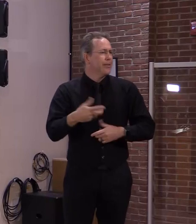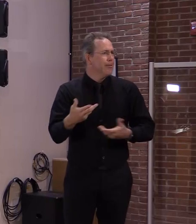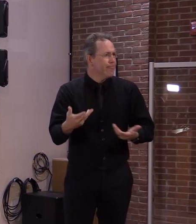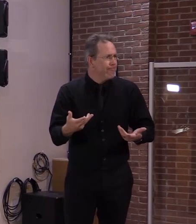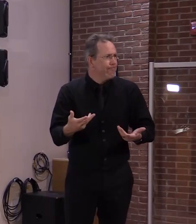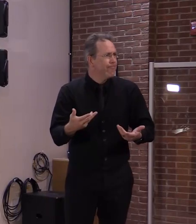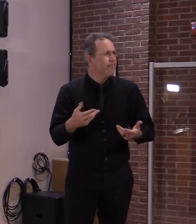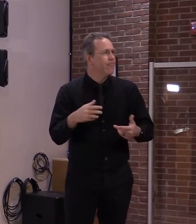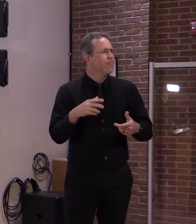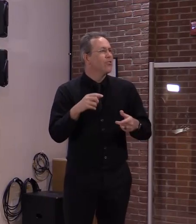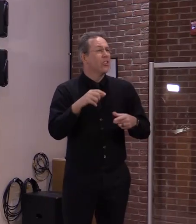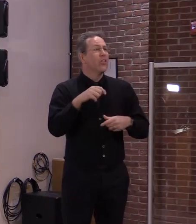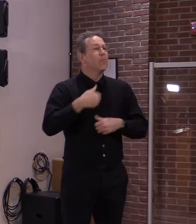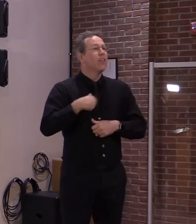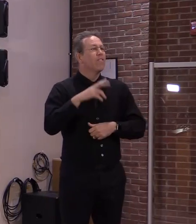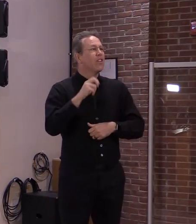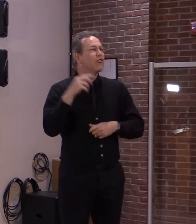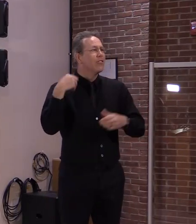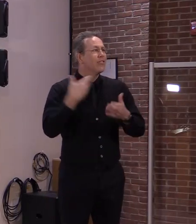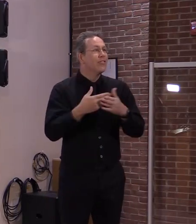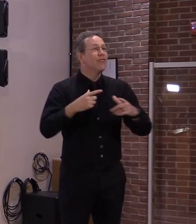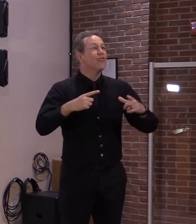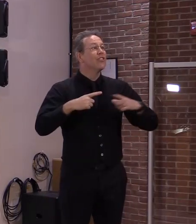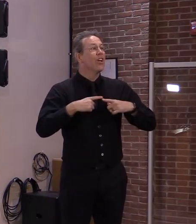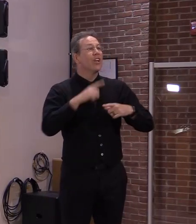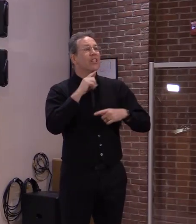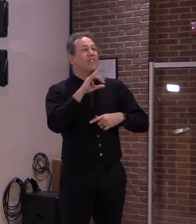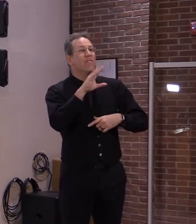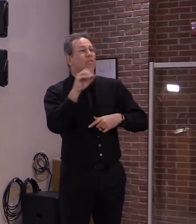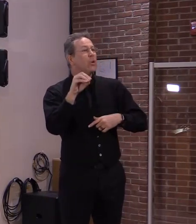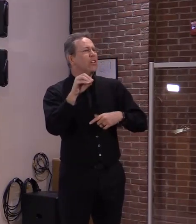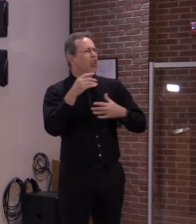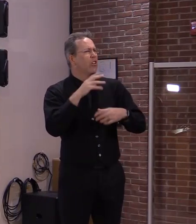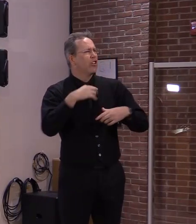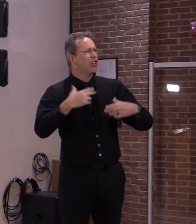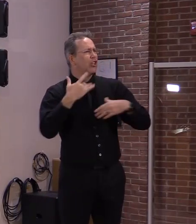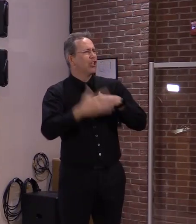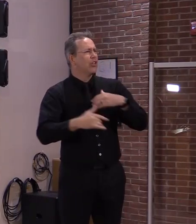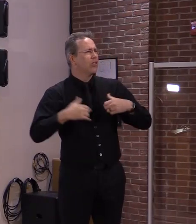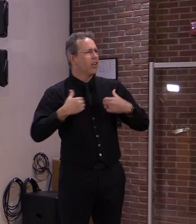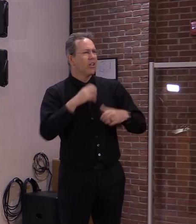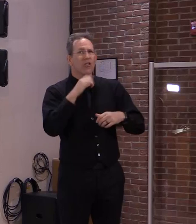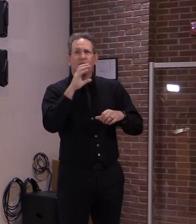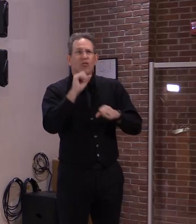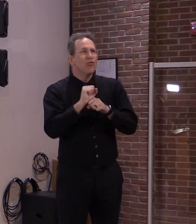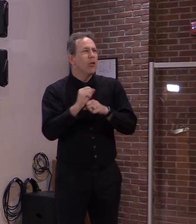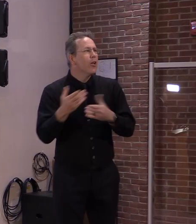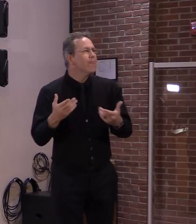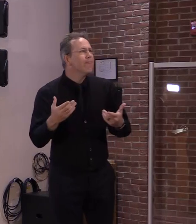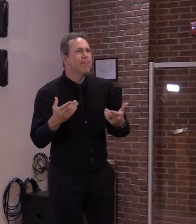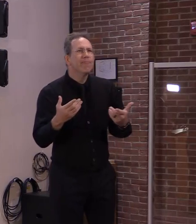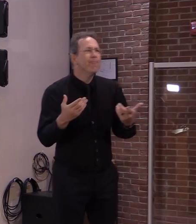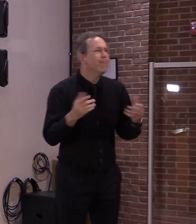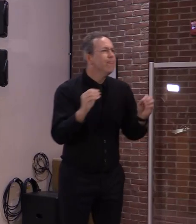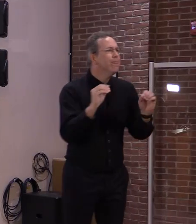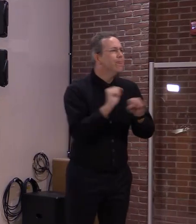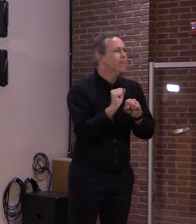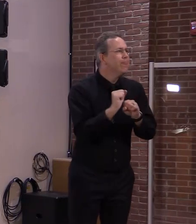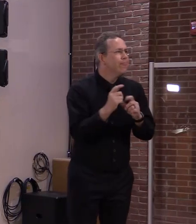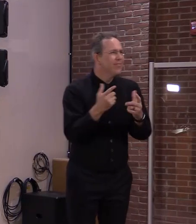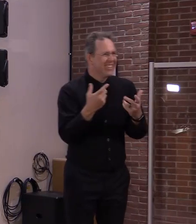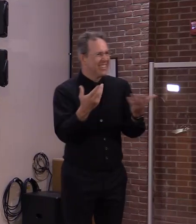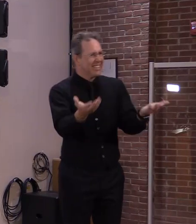for a second career, wanting to take their skills they learned in the military and continue in a place that's